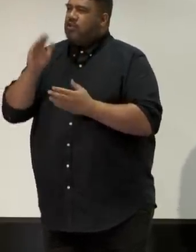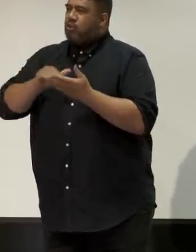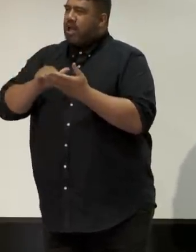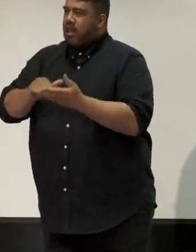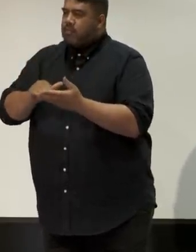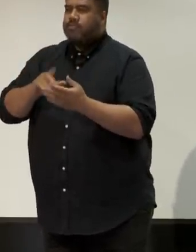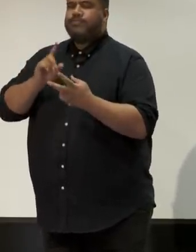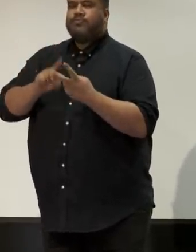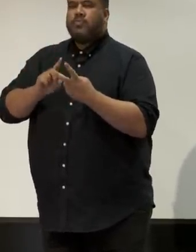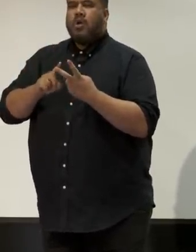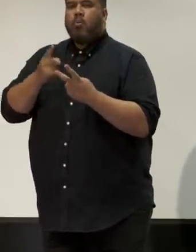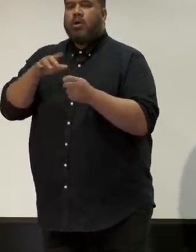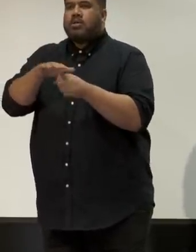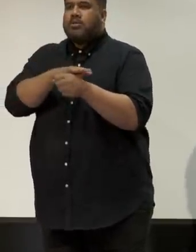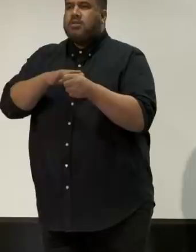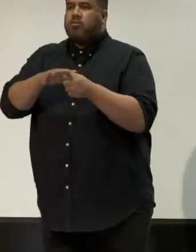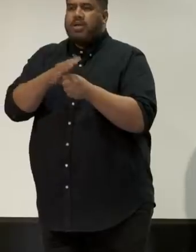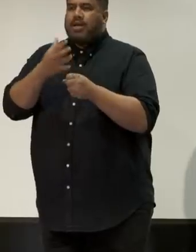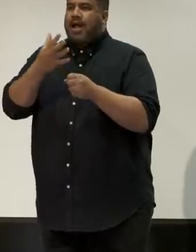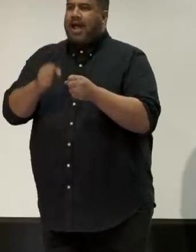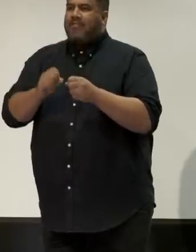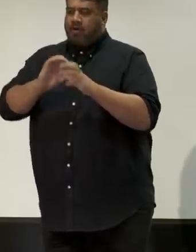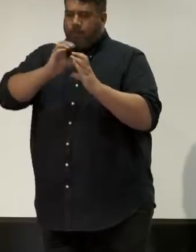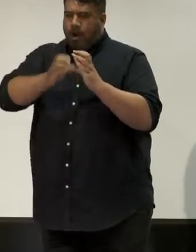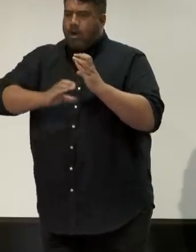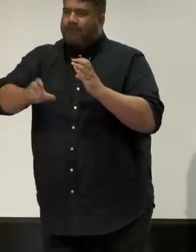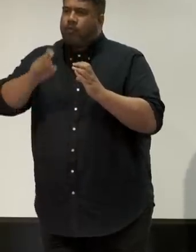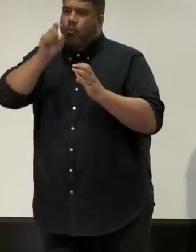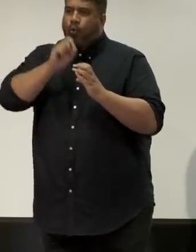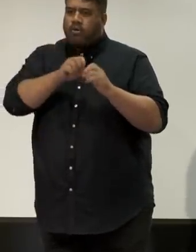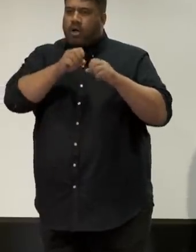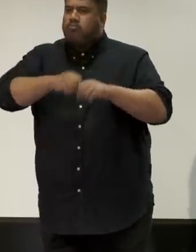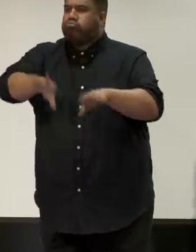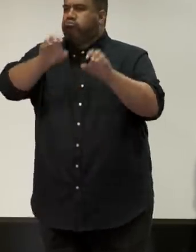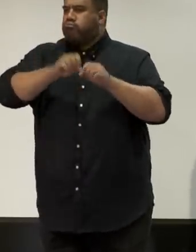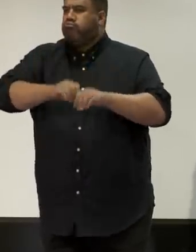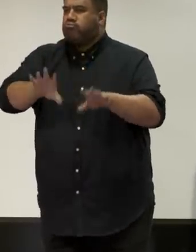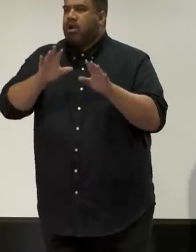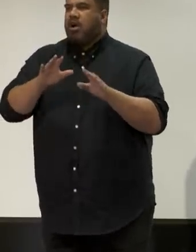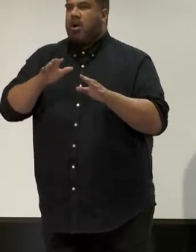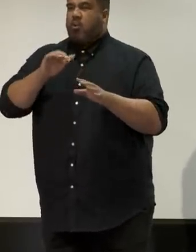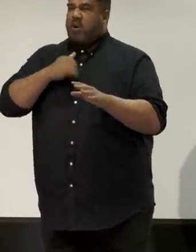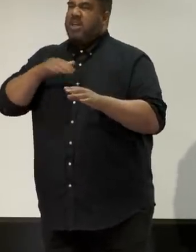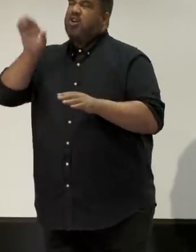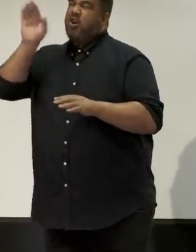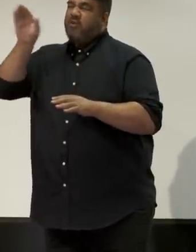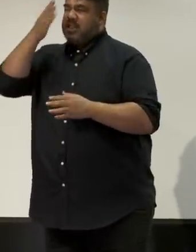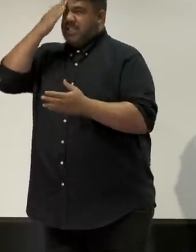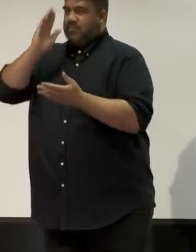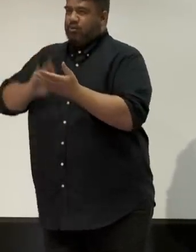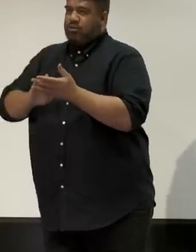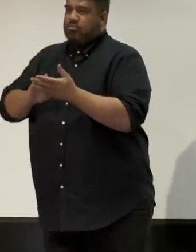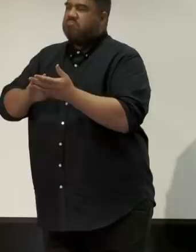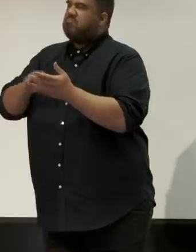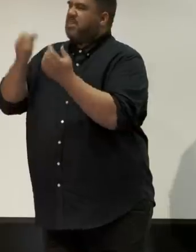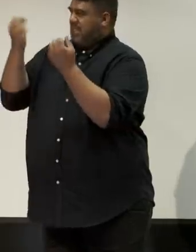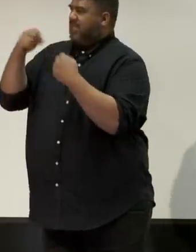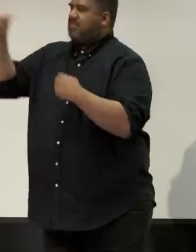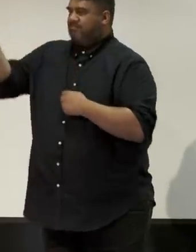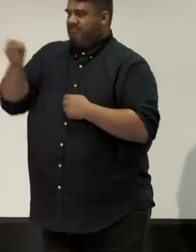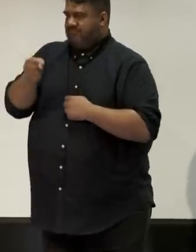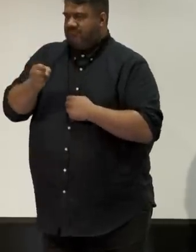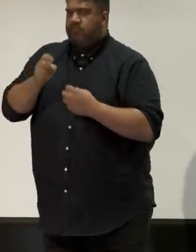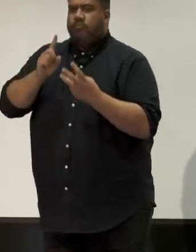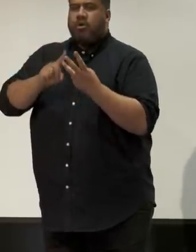specialised that no one else could repair except an offshore technician. We've had, from memory, some in the